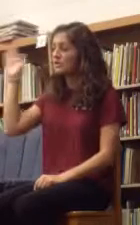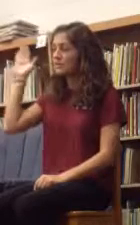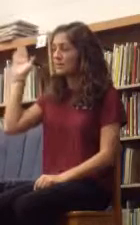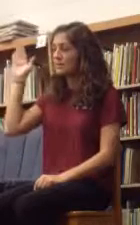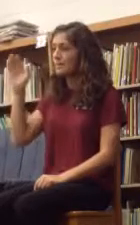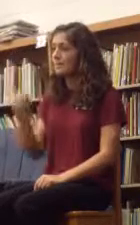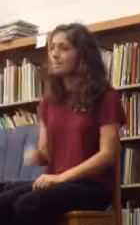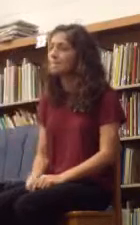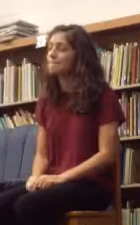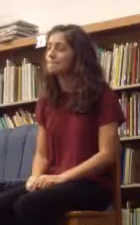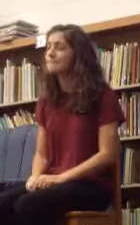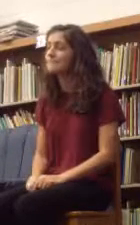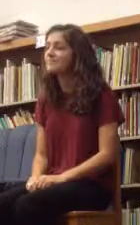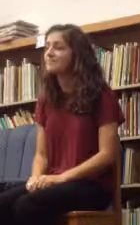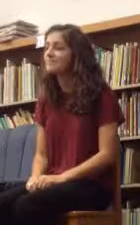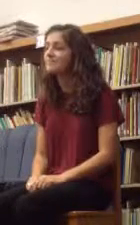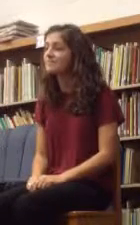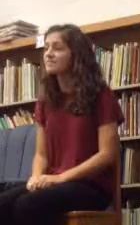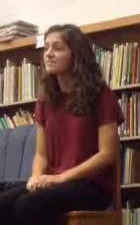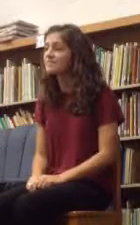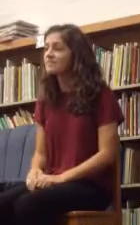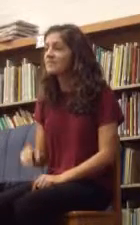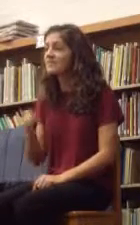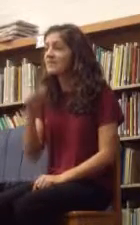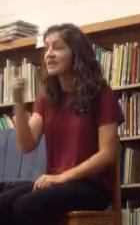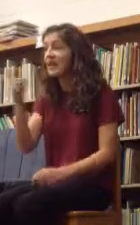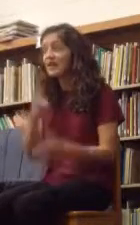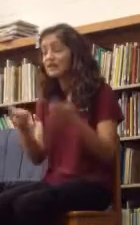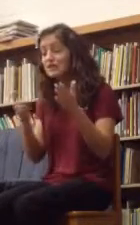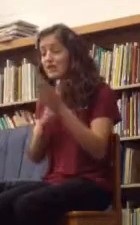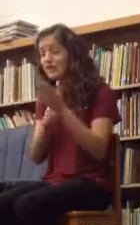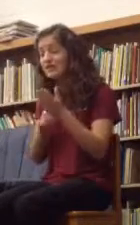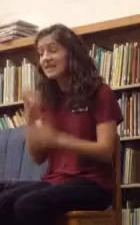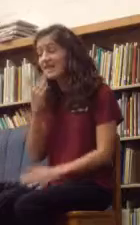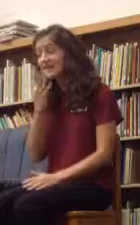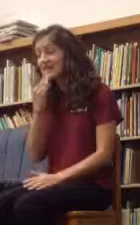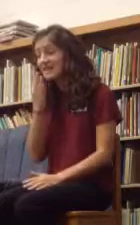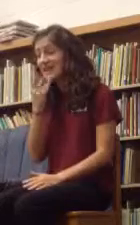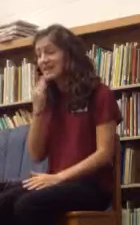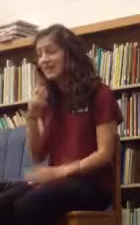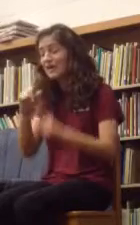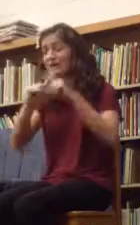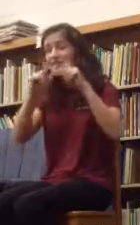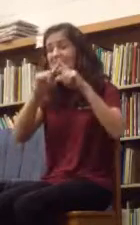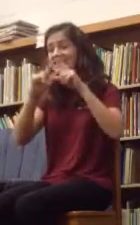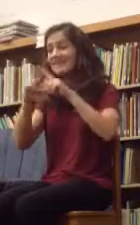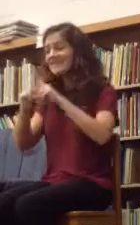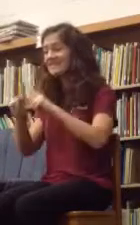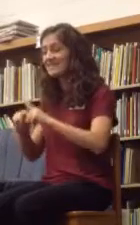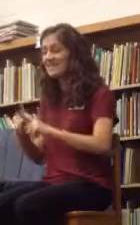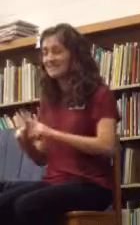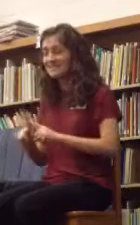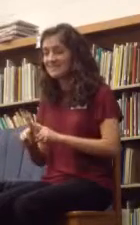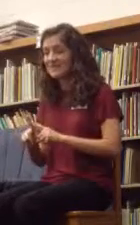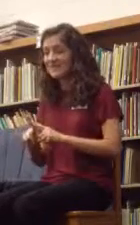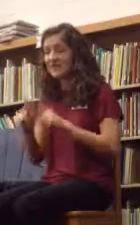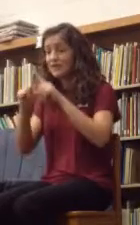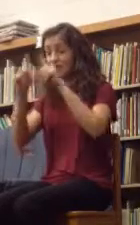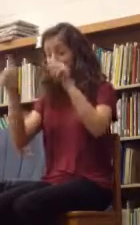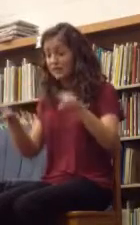Yes, Kennedy. I'm noticing it's changing colors. Bingo! It is changing colors. So this is not